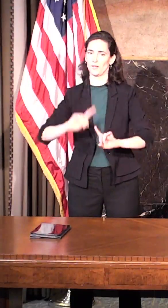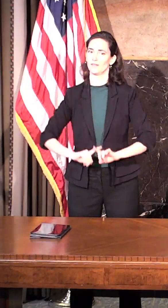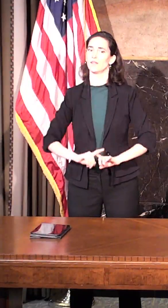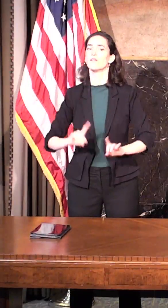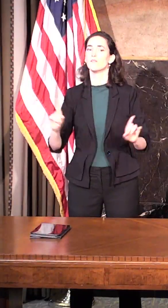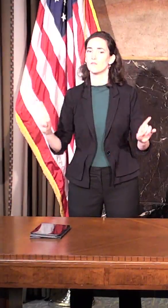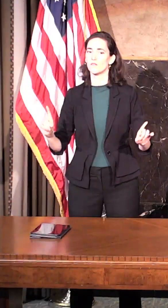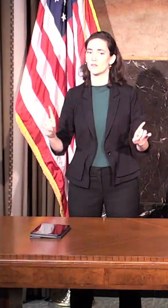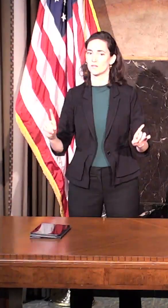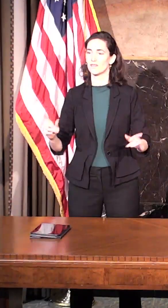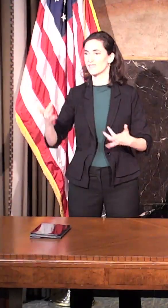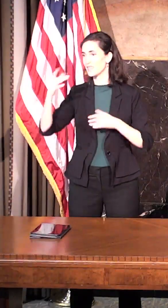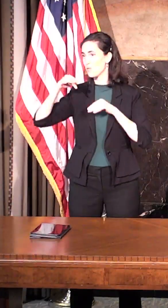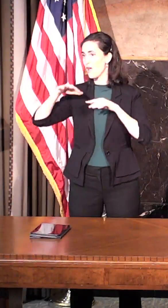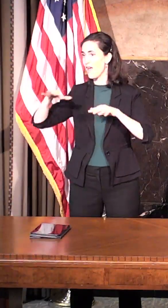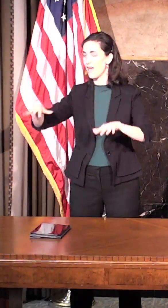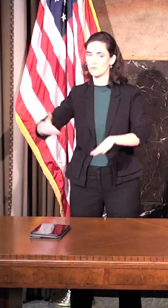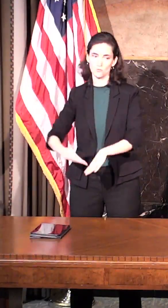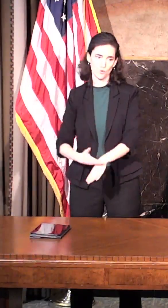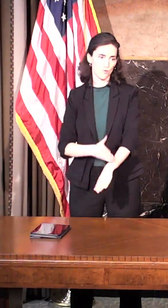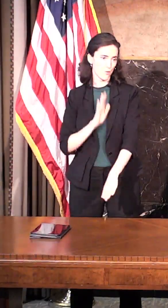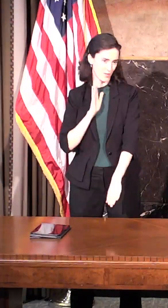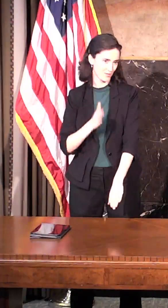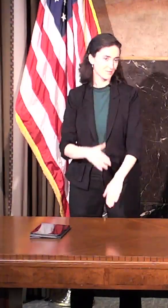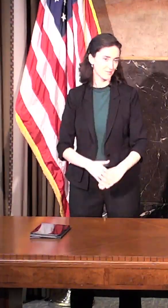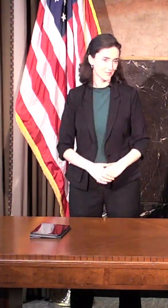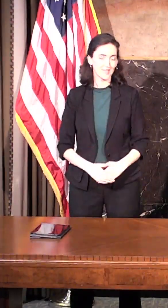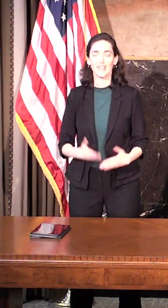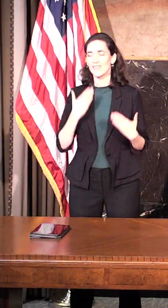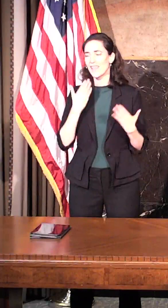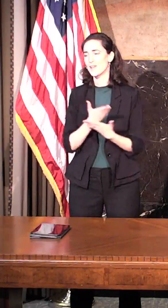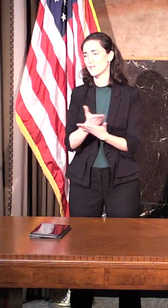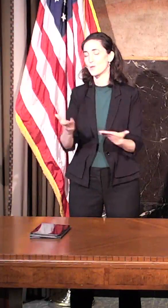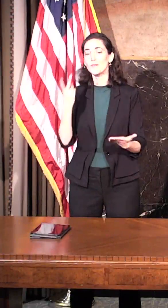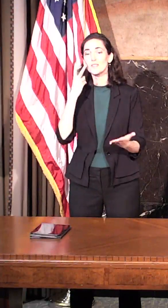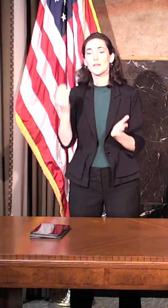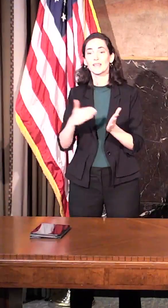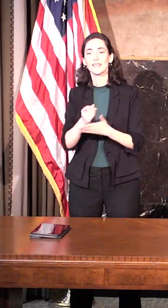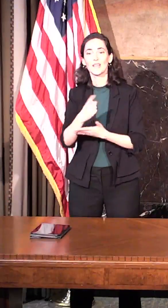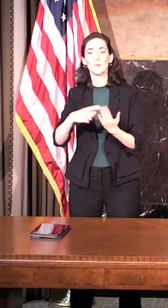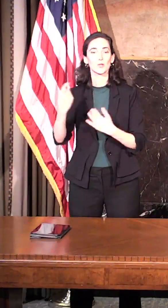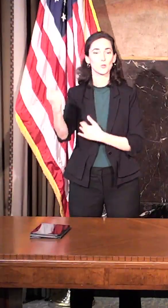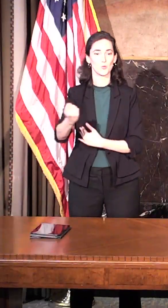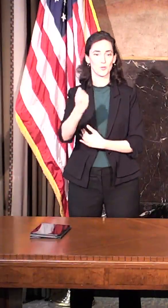to the pandemic. So thank you all, and we will see you on Tuesday.